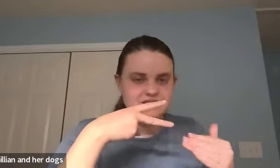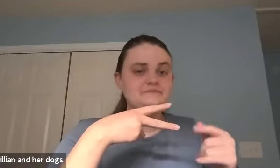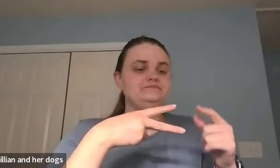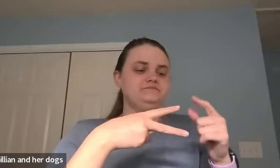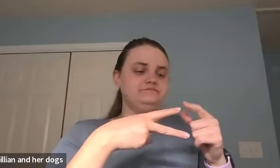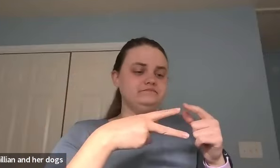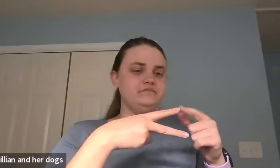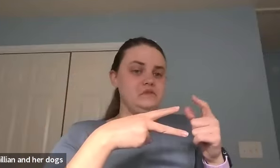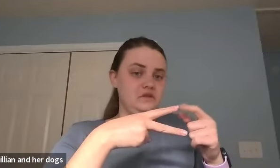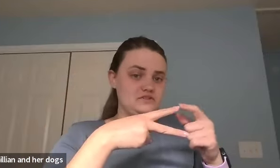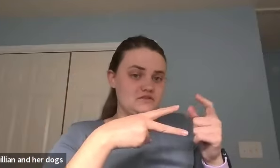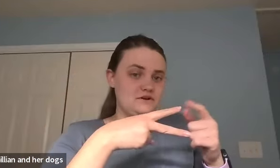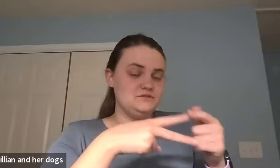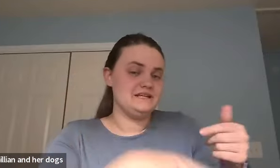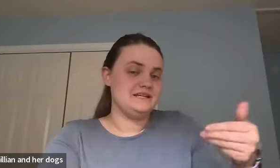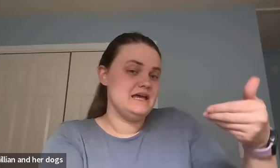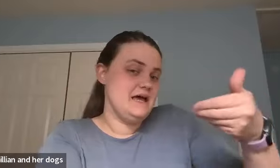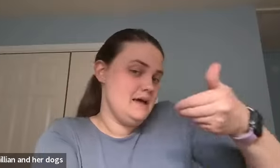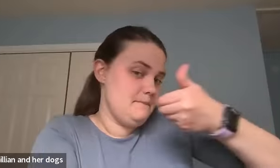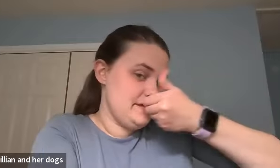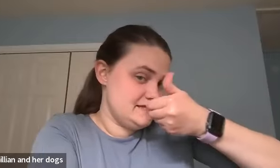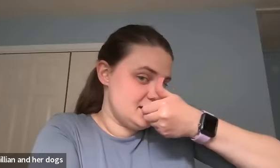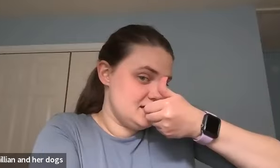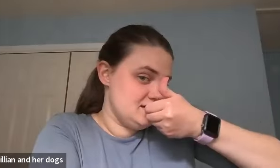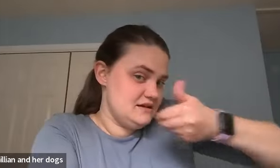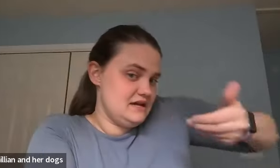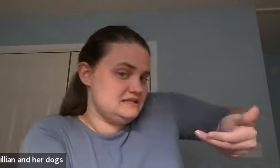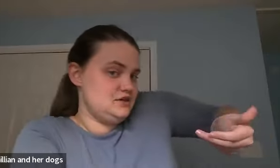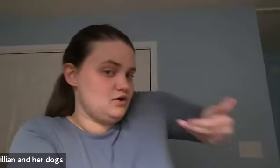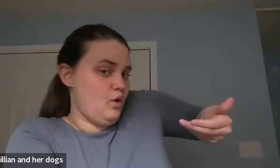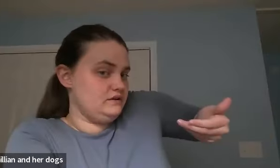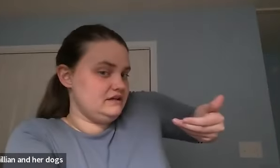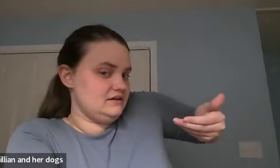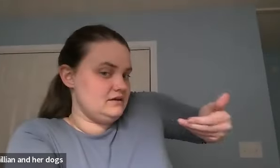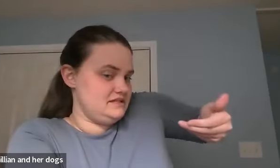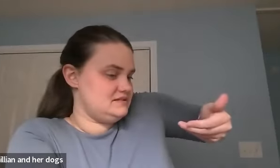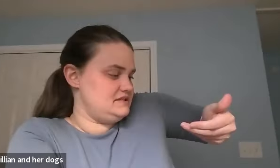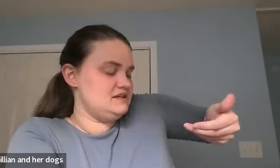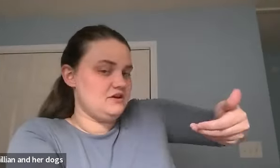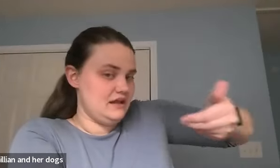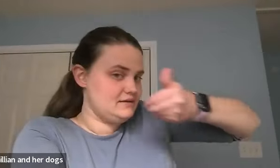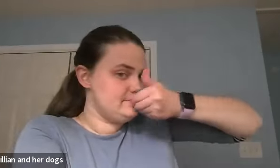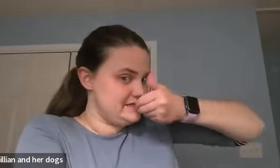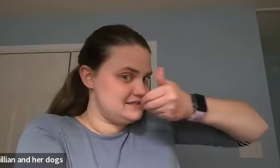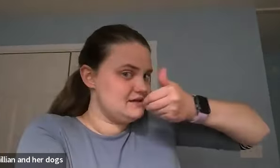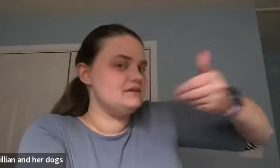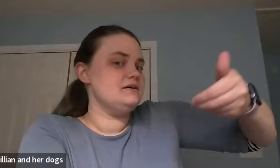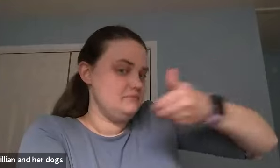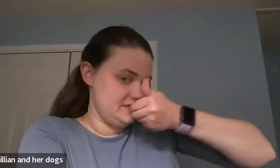seen. So the first one is pizza. It's like you're holding a piece of pizza in your hand,